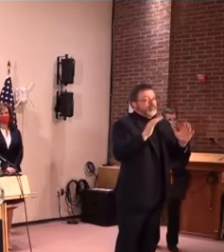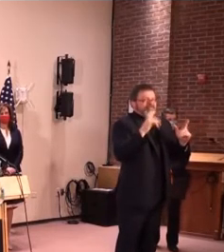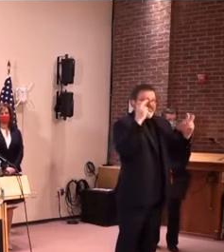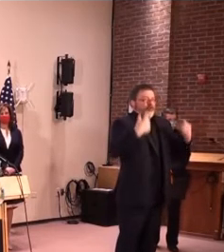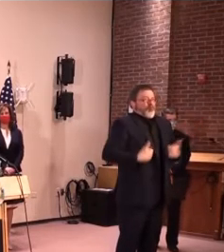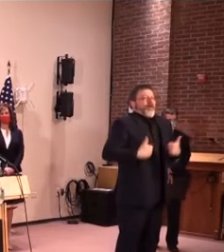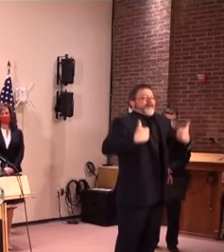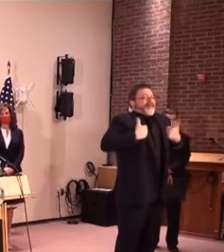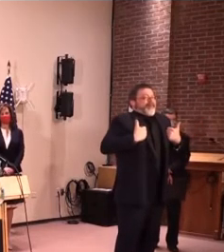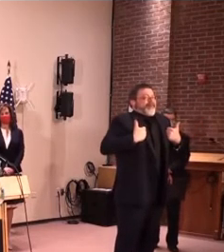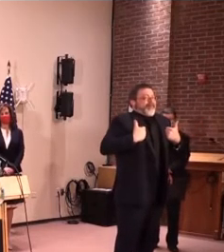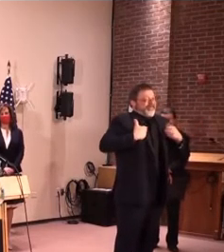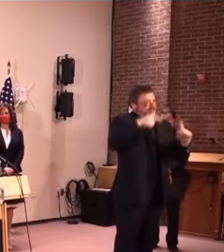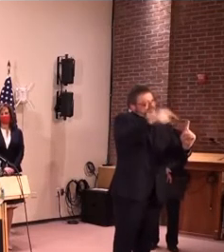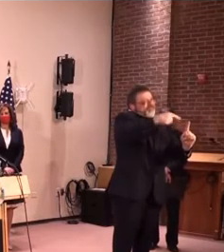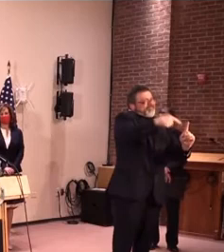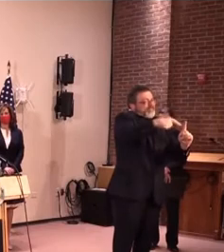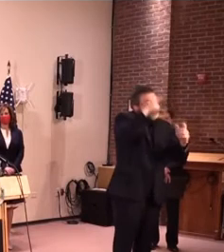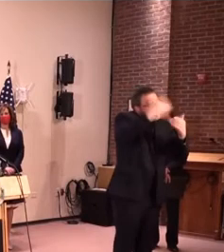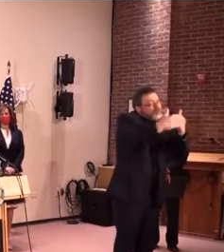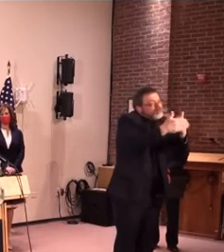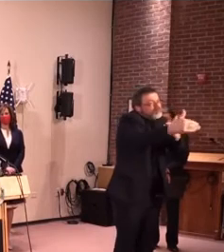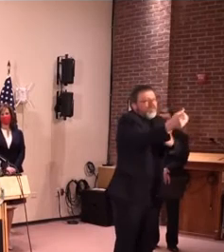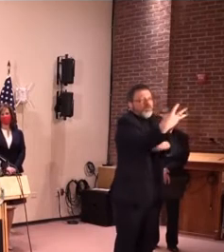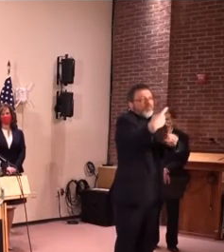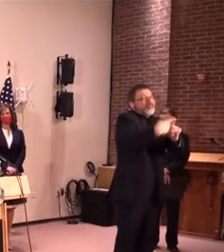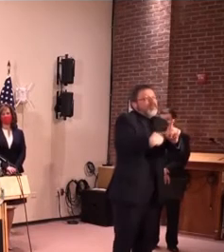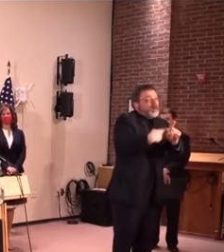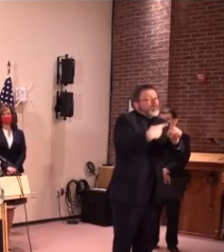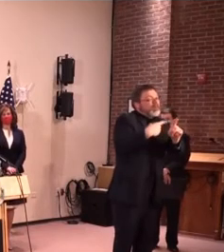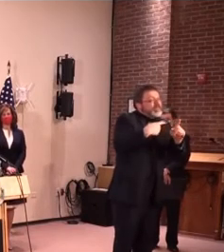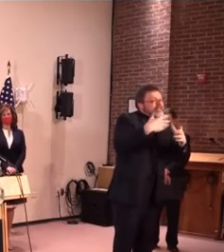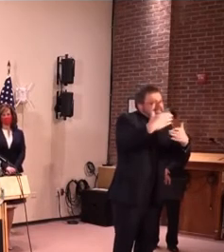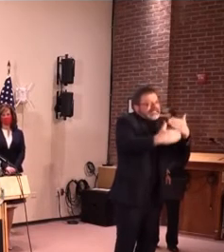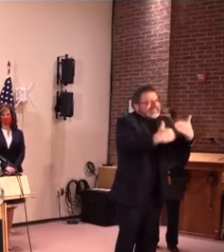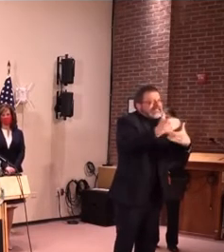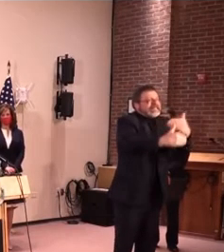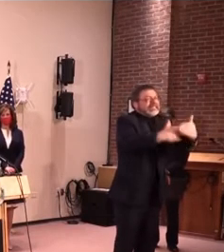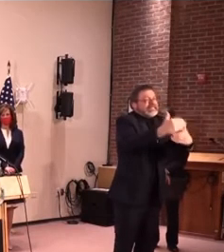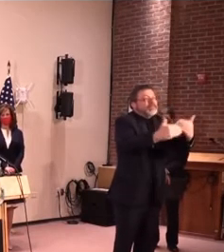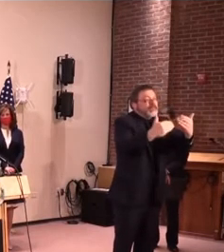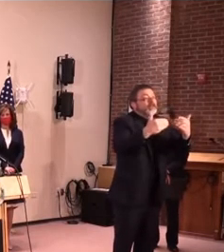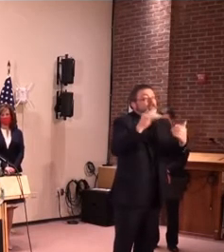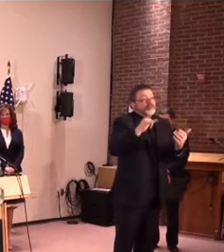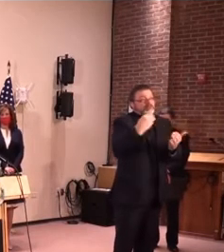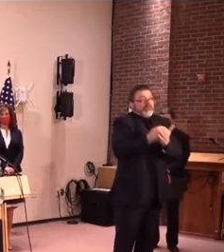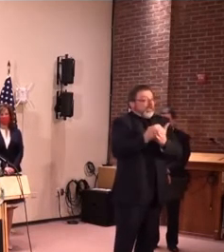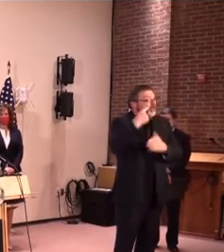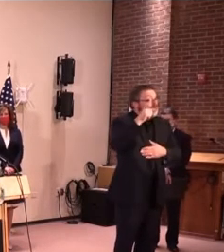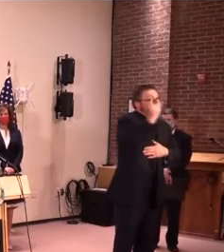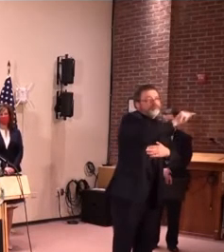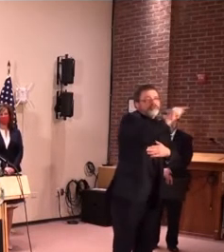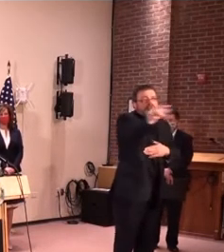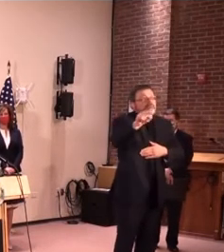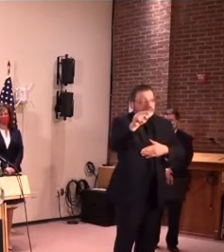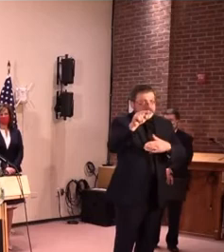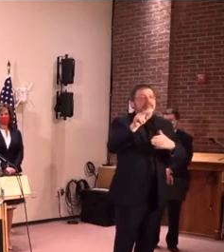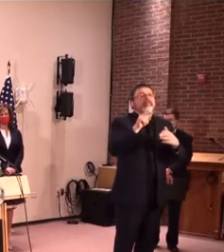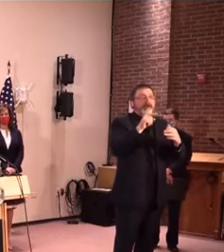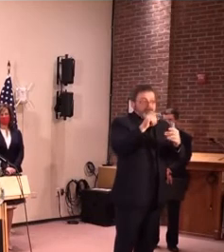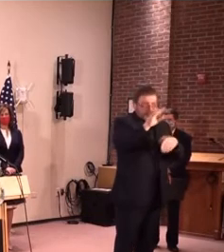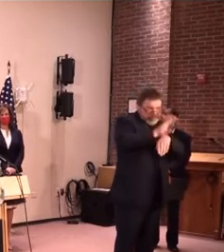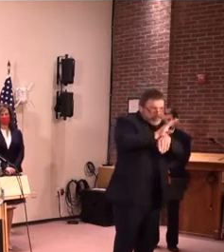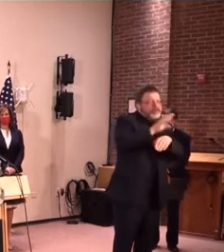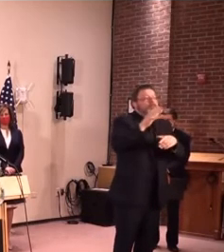this phase. It includes grants and loans for those most impacted, funds to help stabilize rental housing and